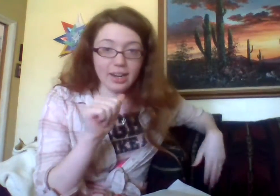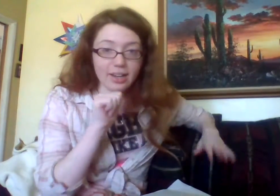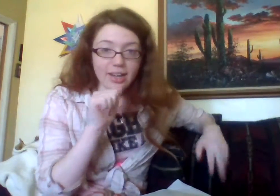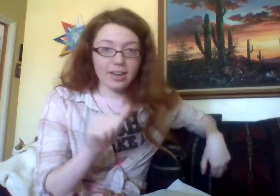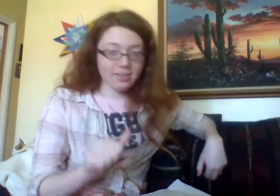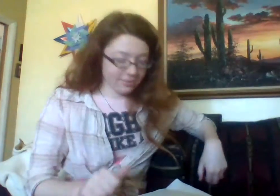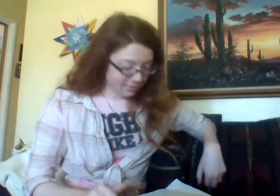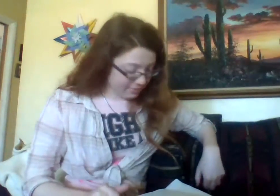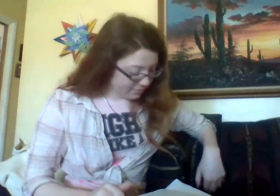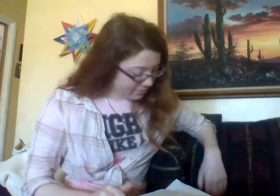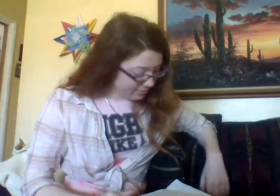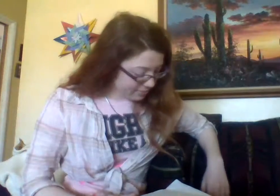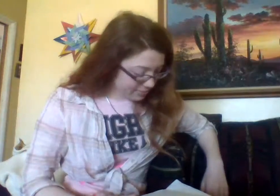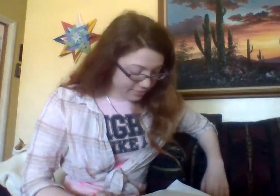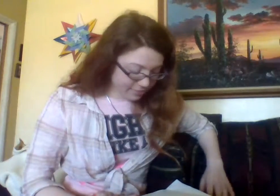Not yet.